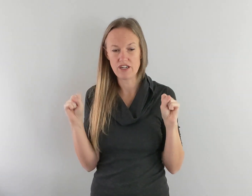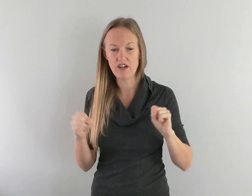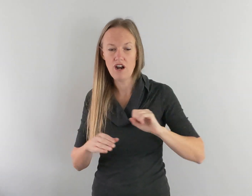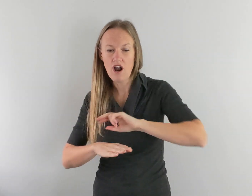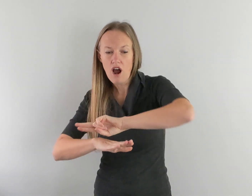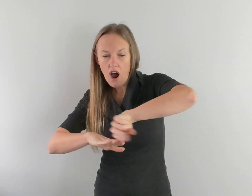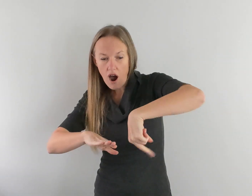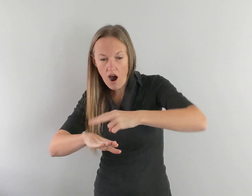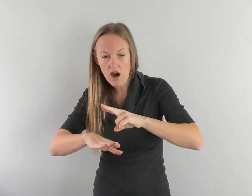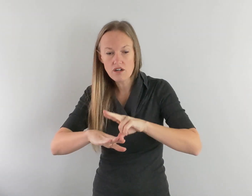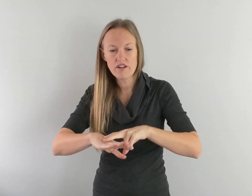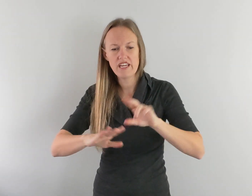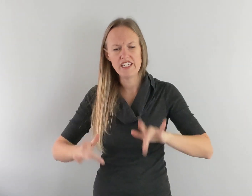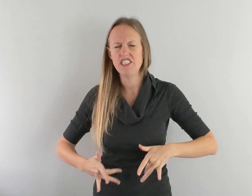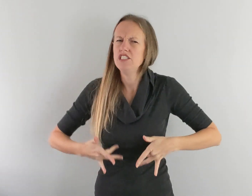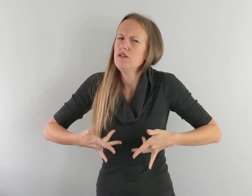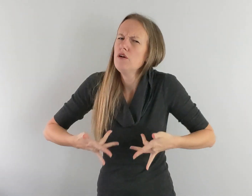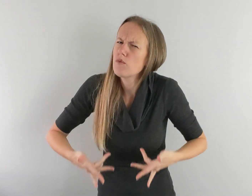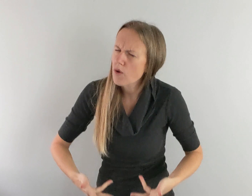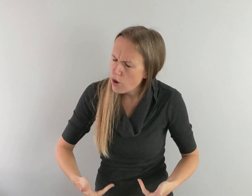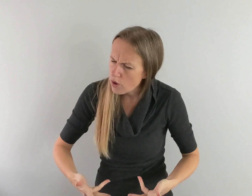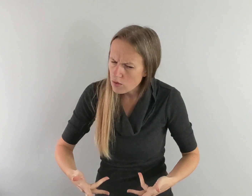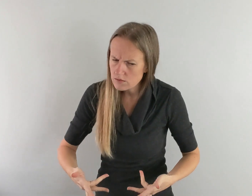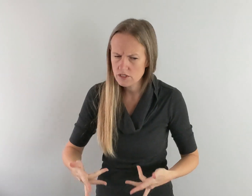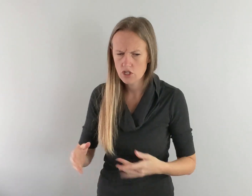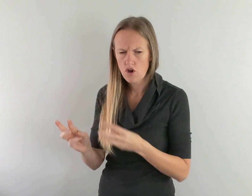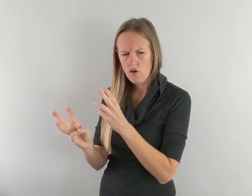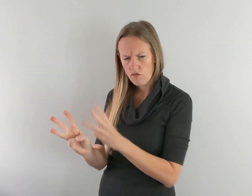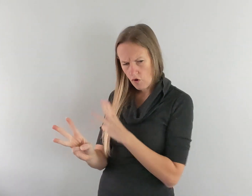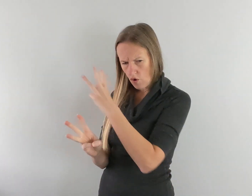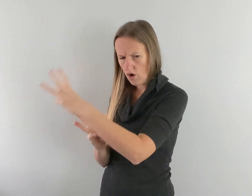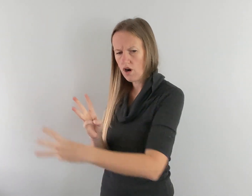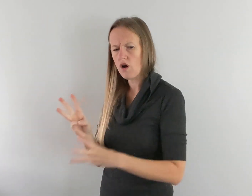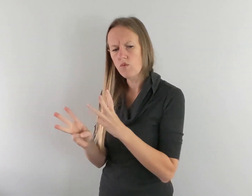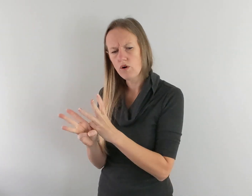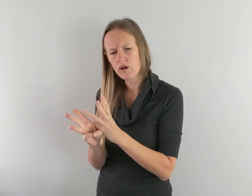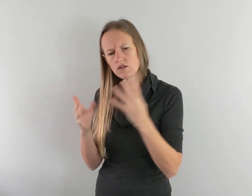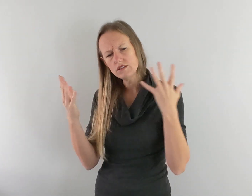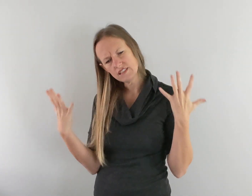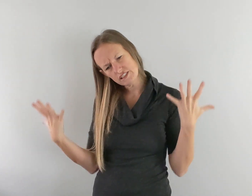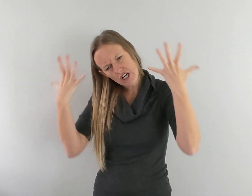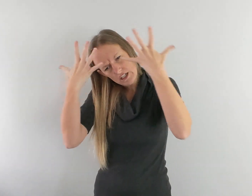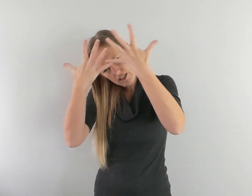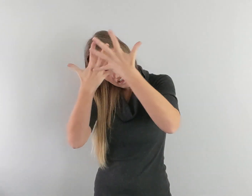midwinter, all creation groans for a world in